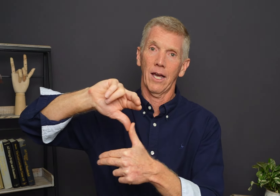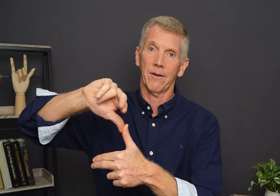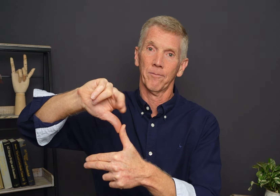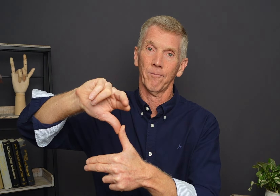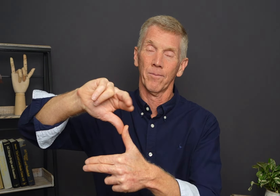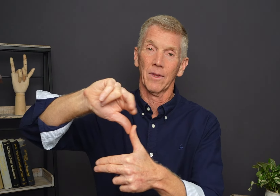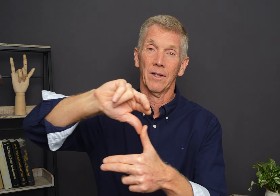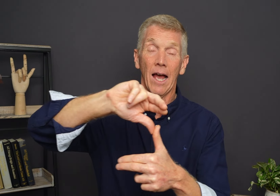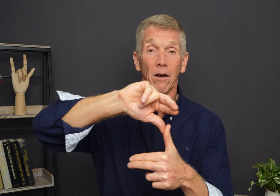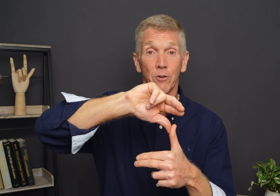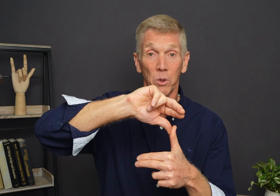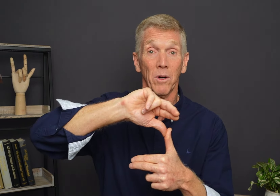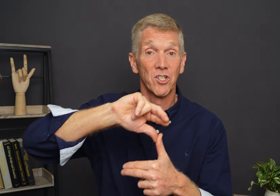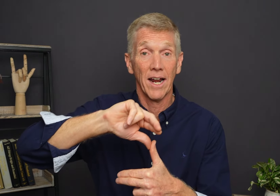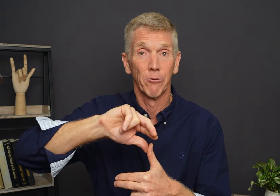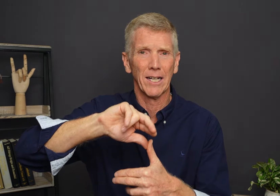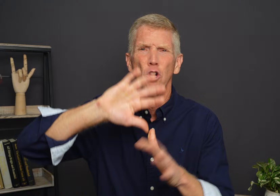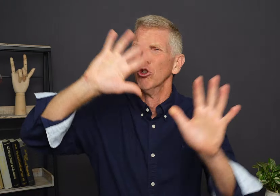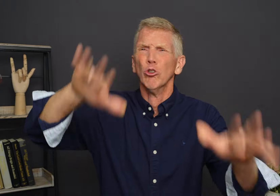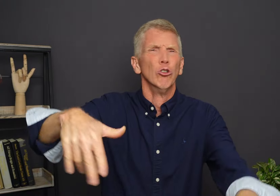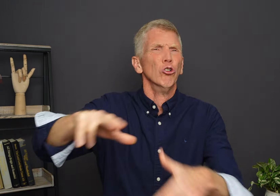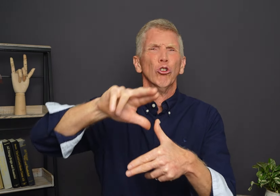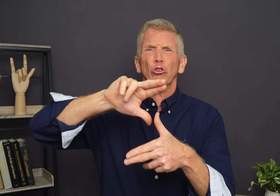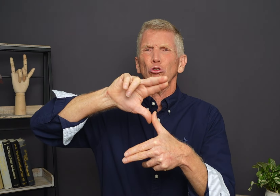Hurricane. Now, if you really want to sign it correctly,